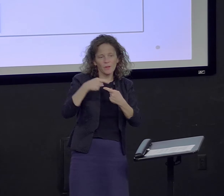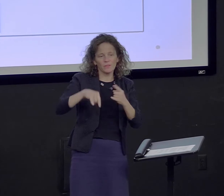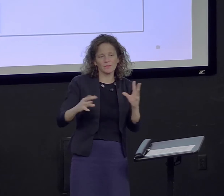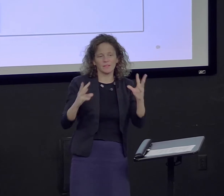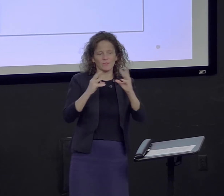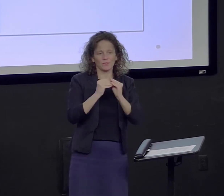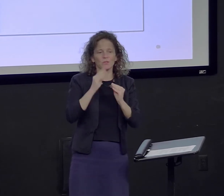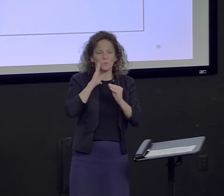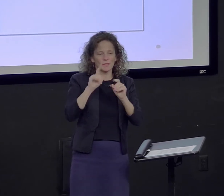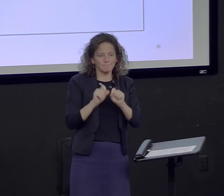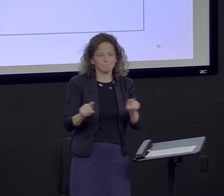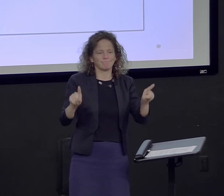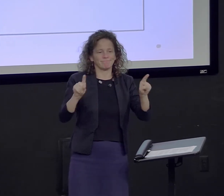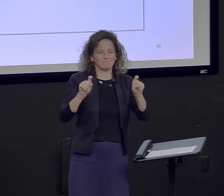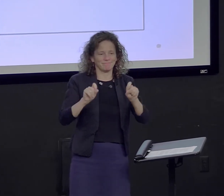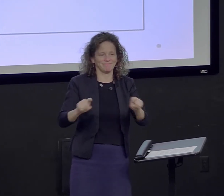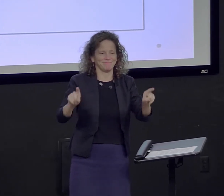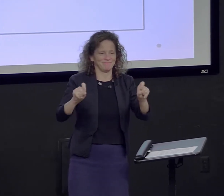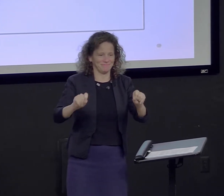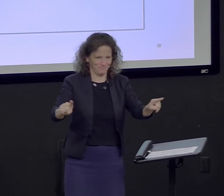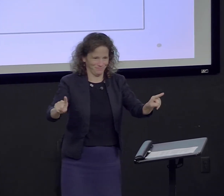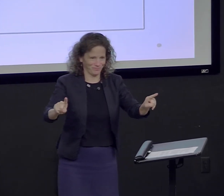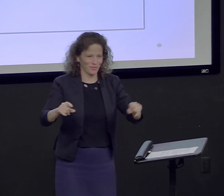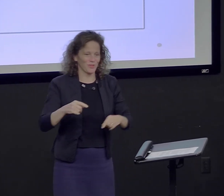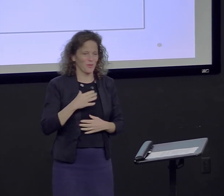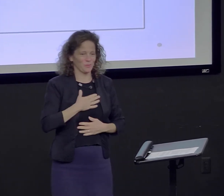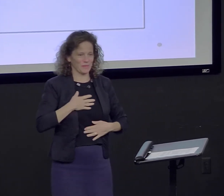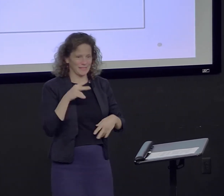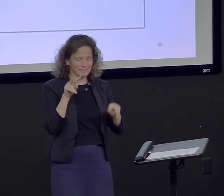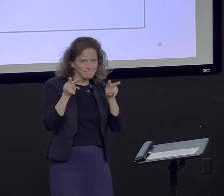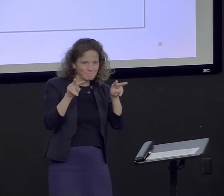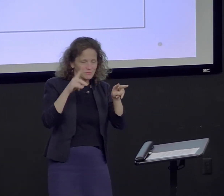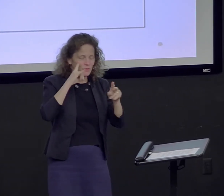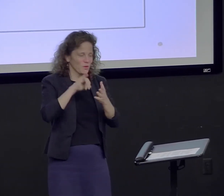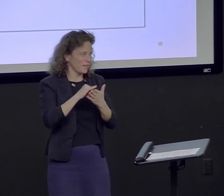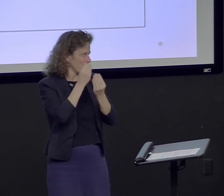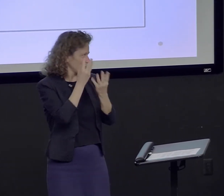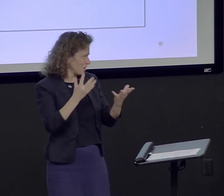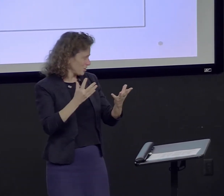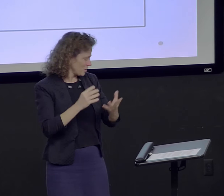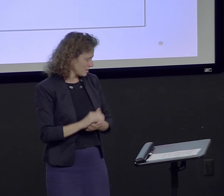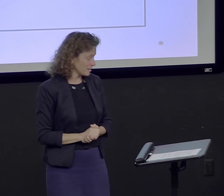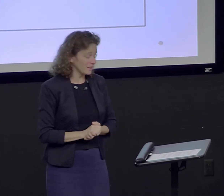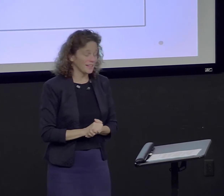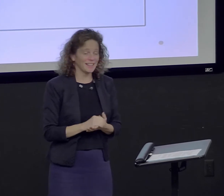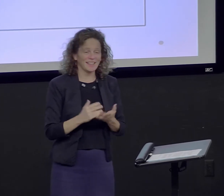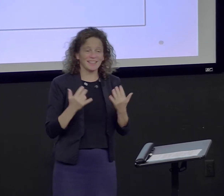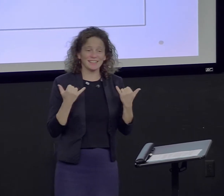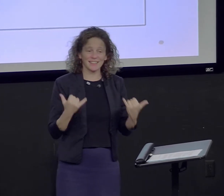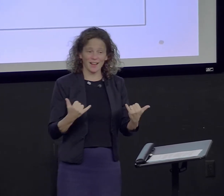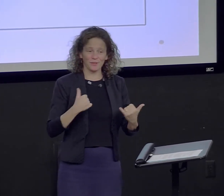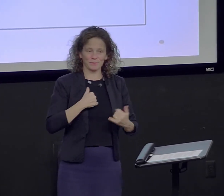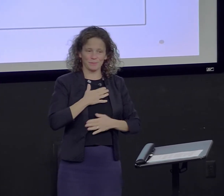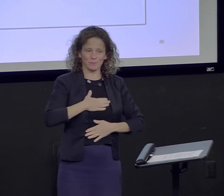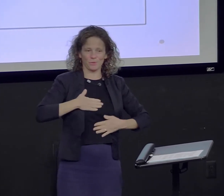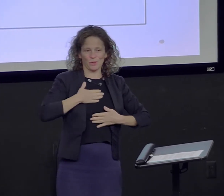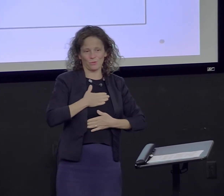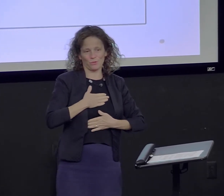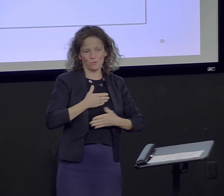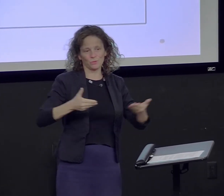More information about that will be forthcoming, so please keep an eye out for emails and advertisements.